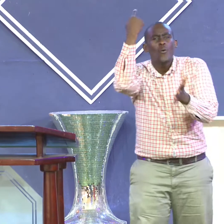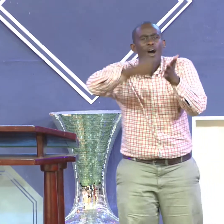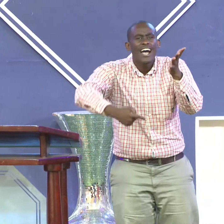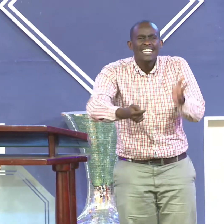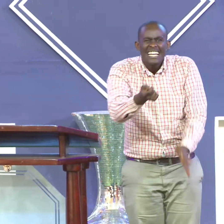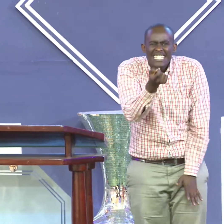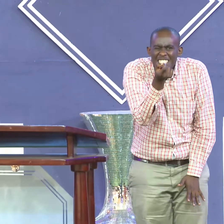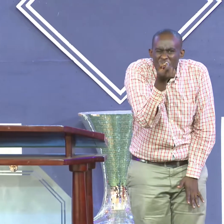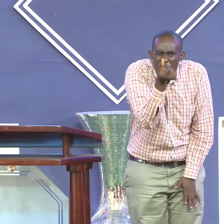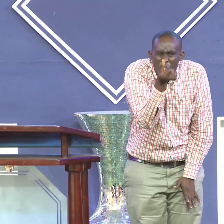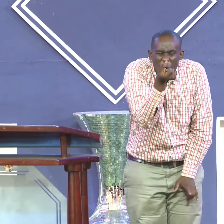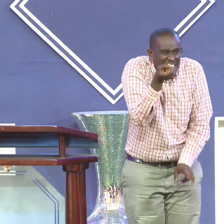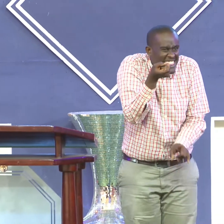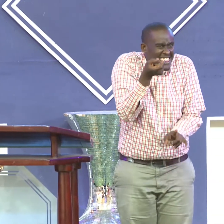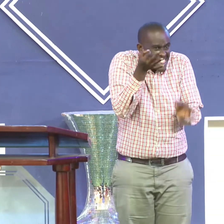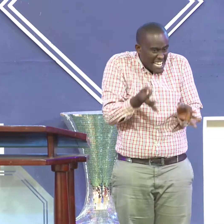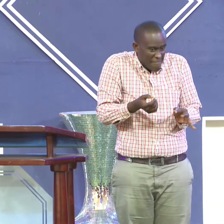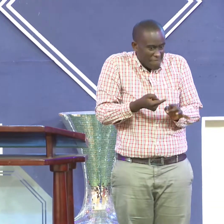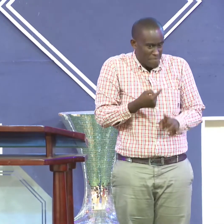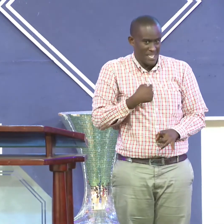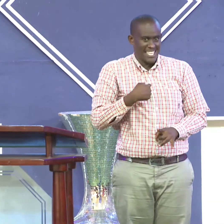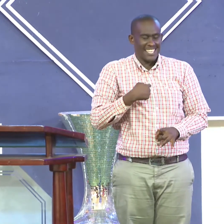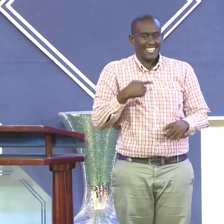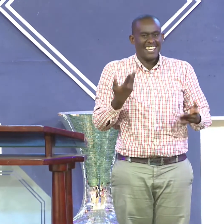but just a small portion of